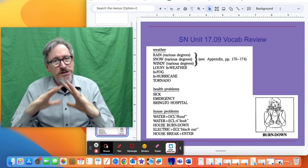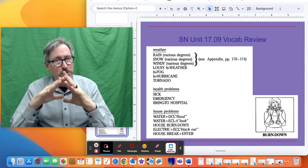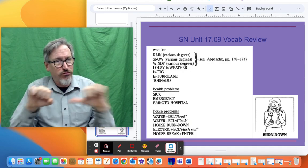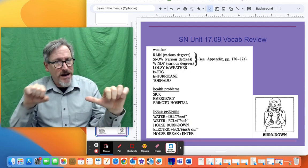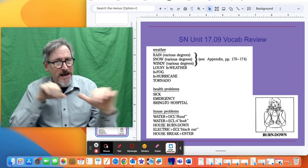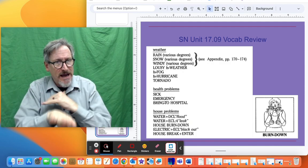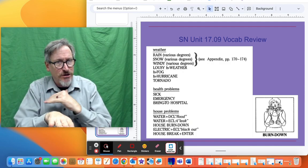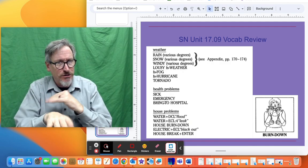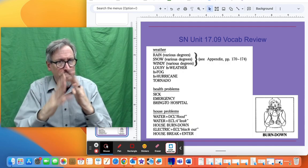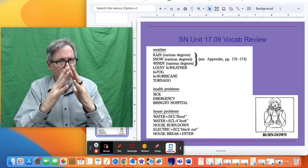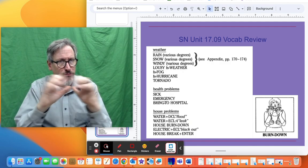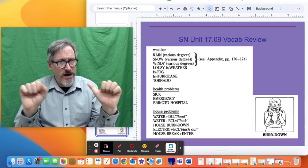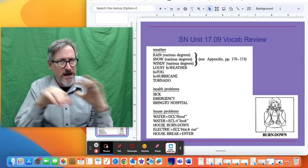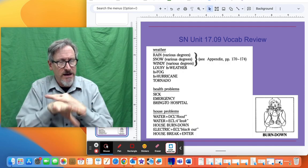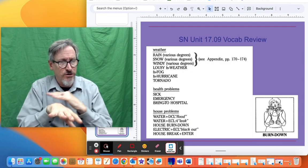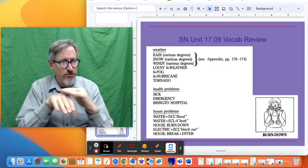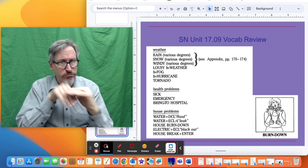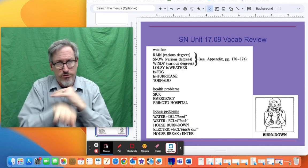House, break, enter.